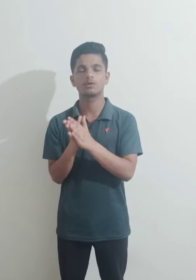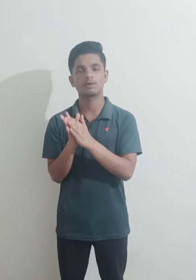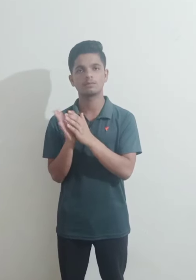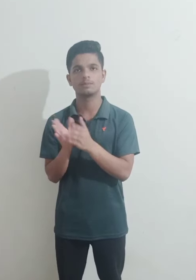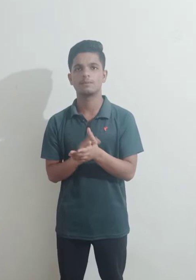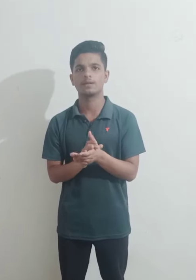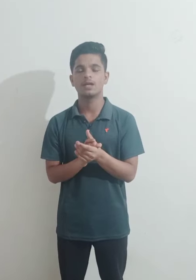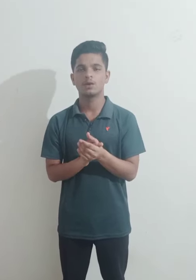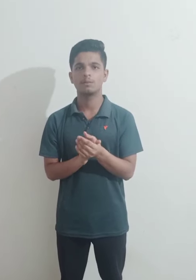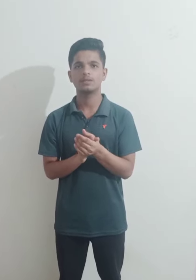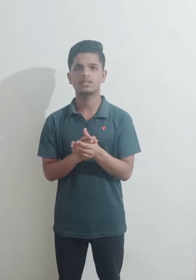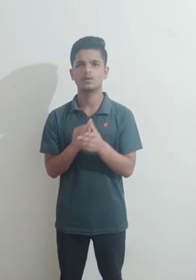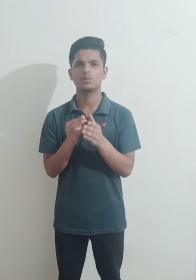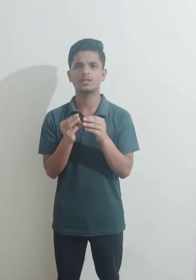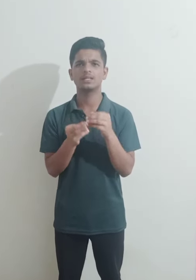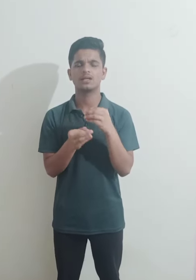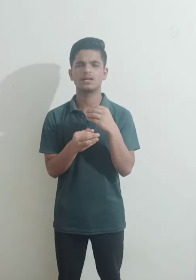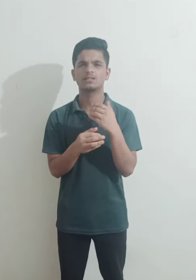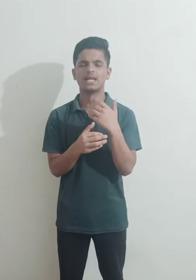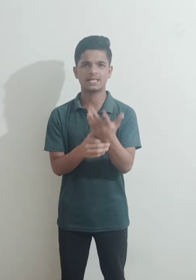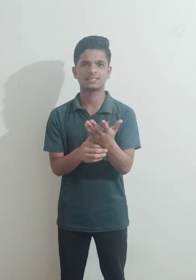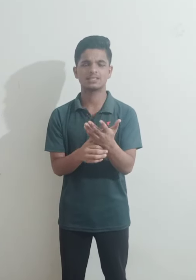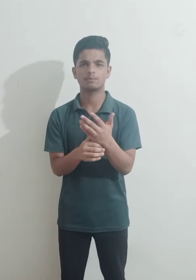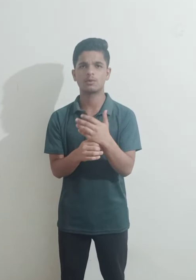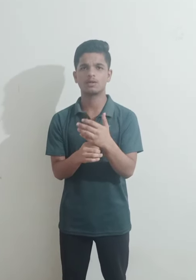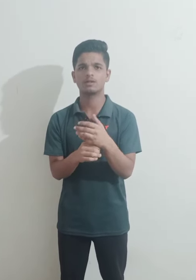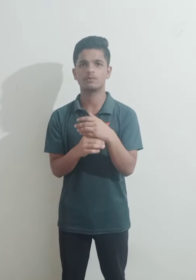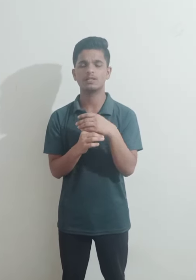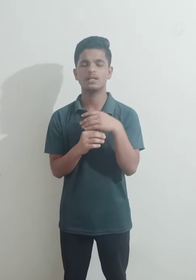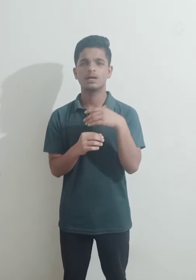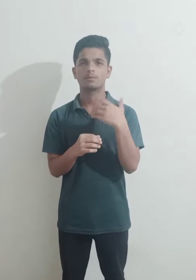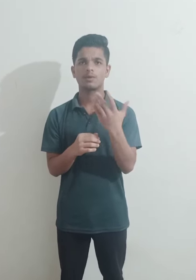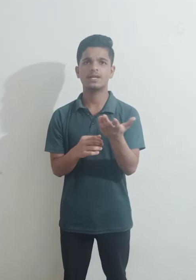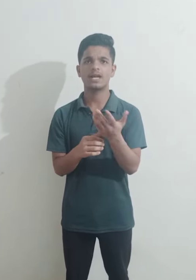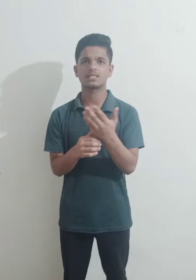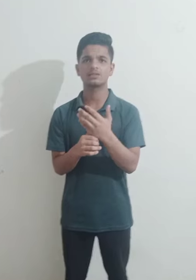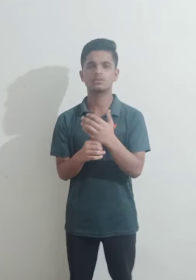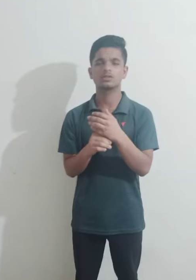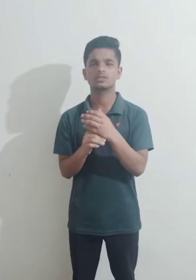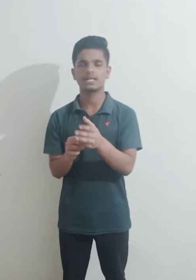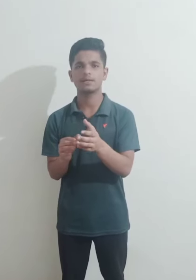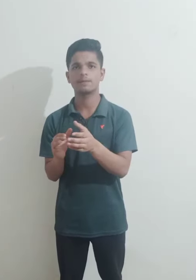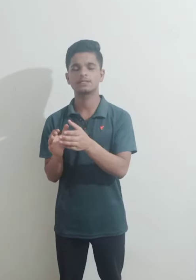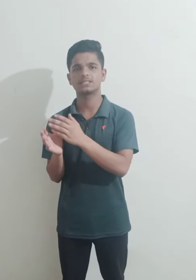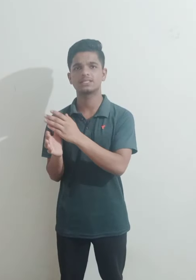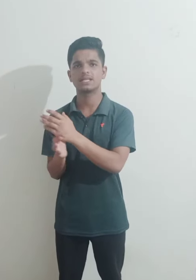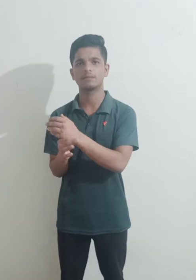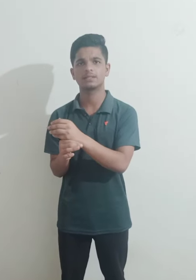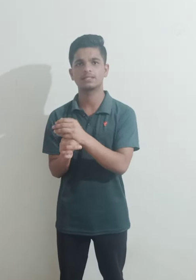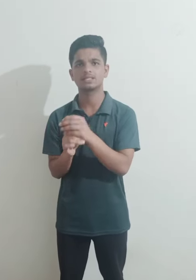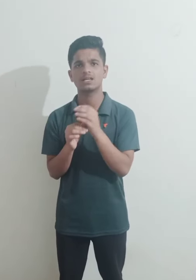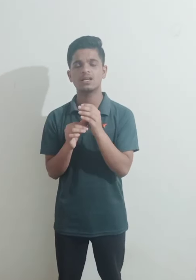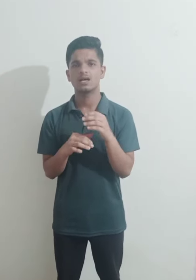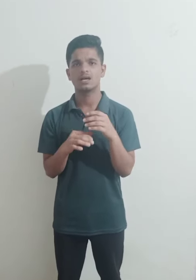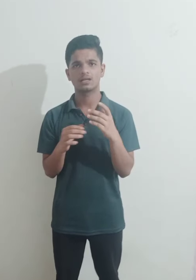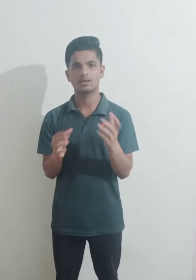memory. Means when when providing access to those static fields and static methods are completed,